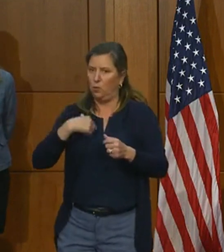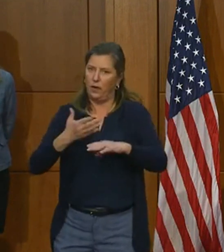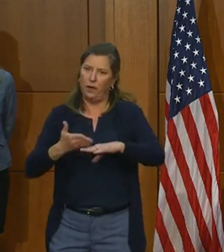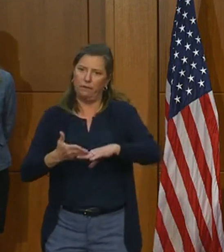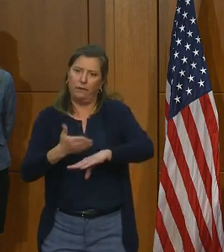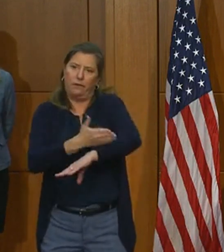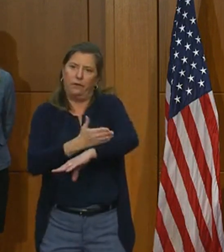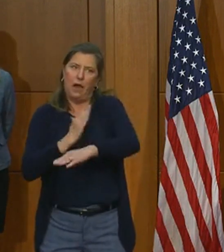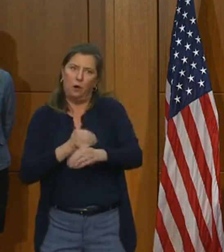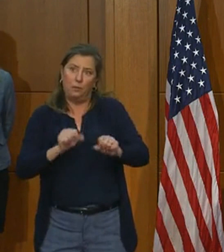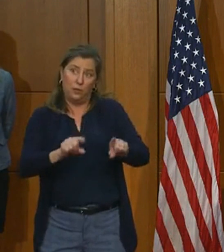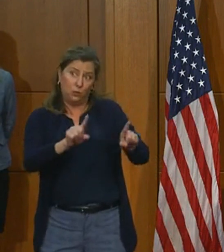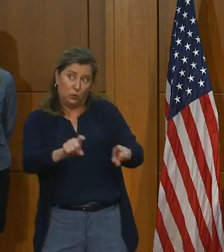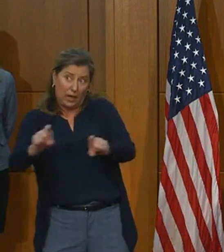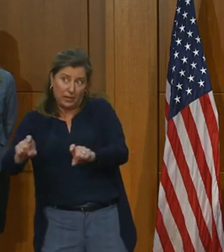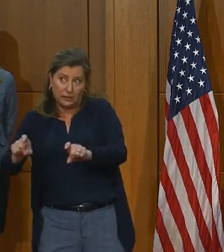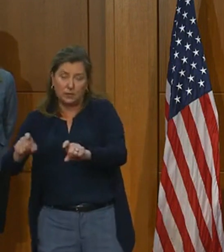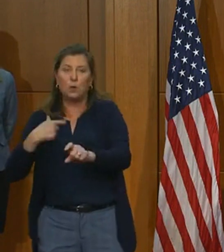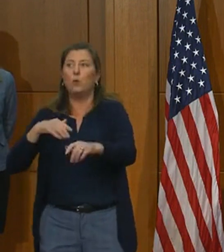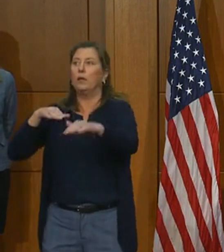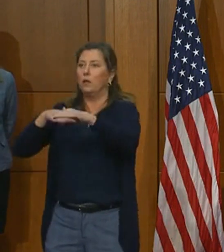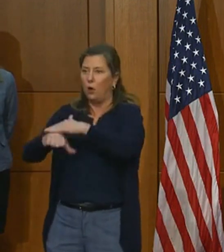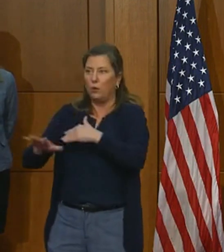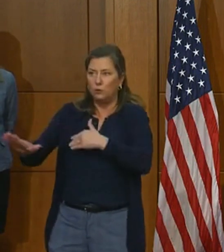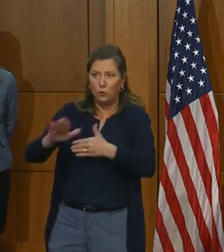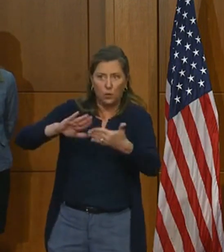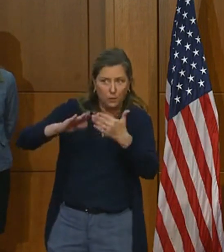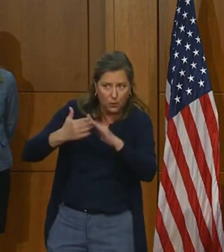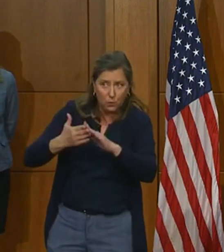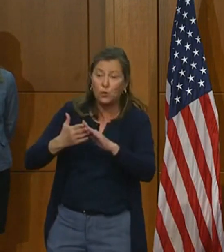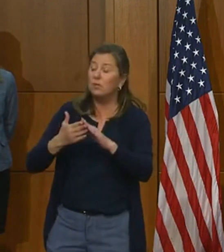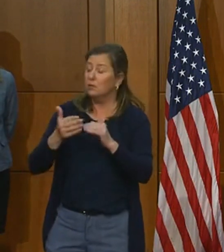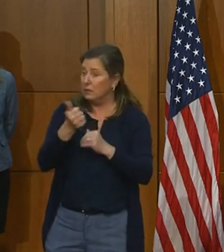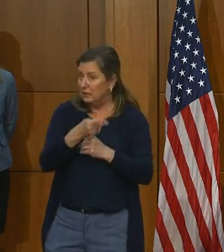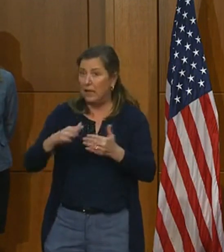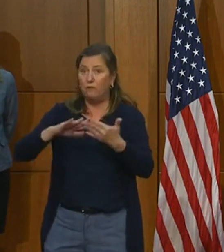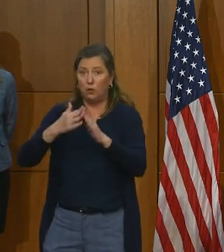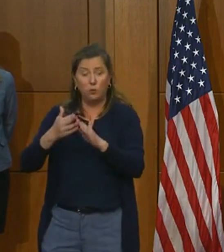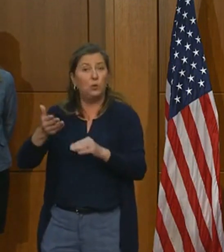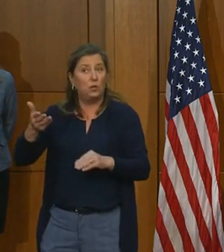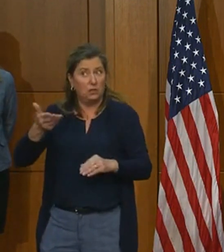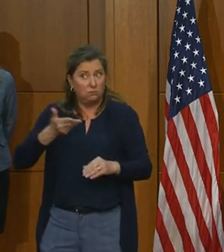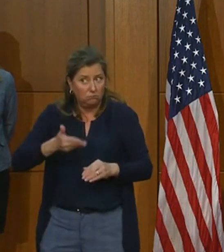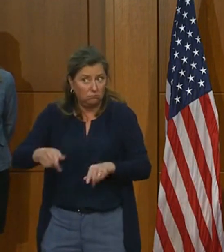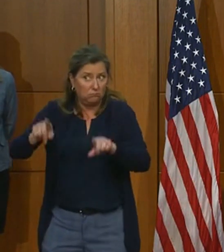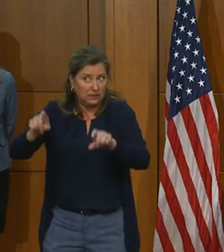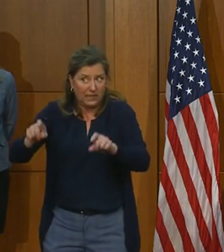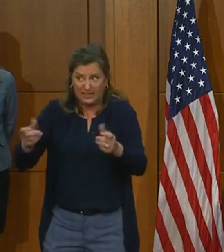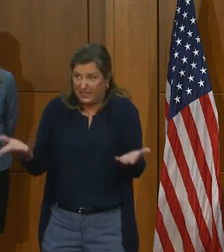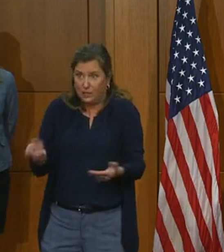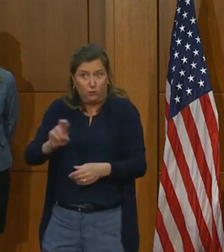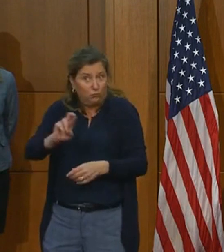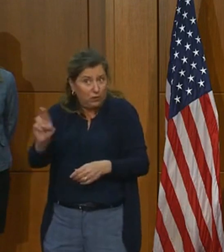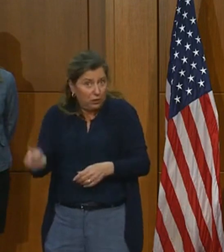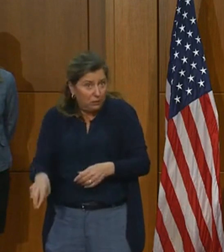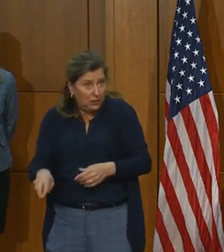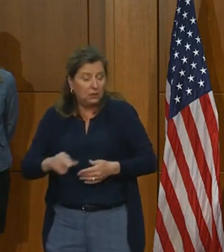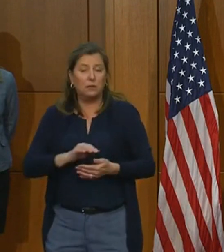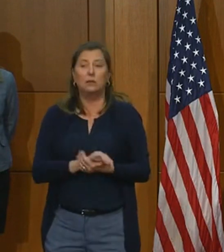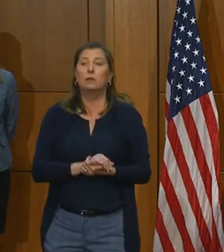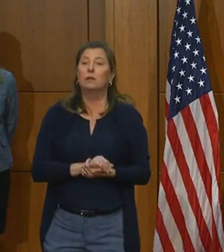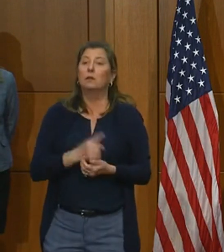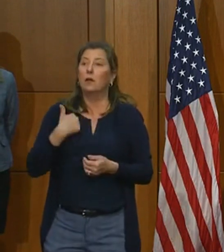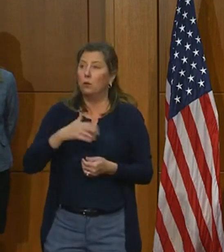abilities to test. We are going out into communities. There have been several communities that we've tested right here in Richmond.